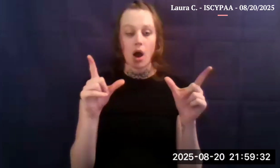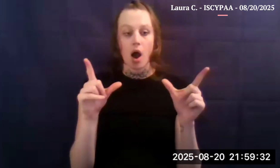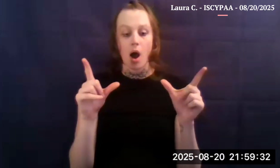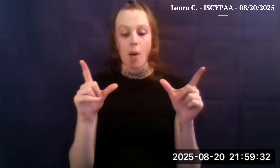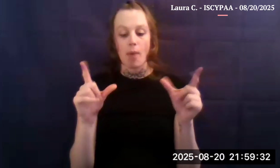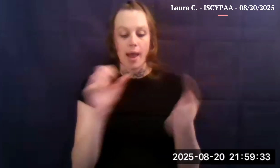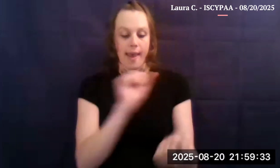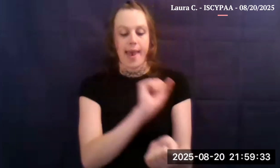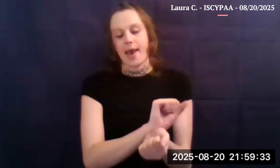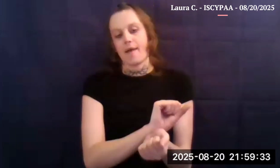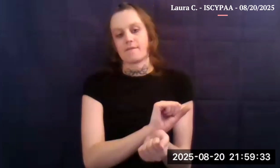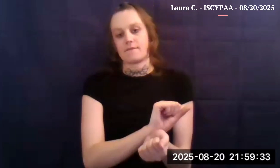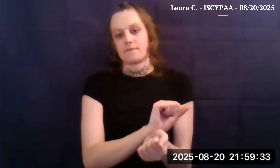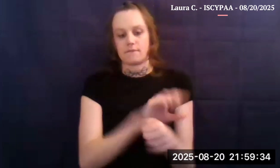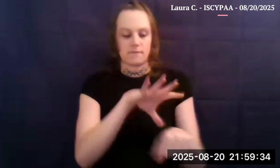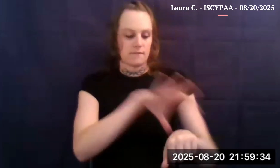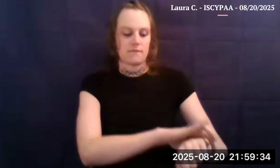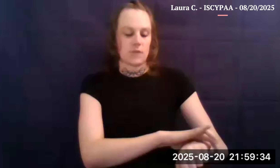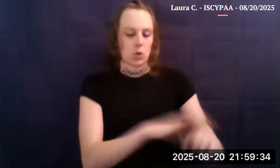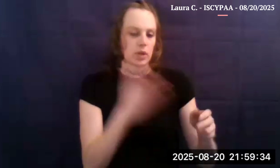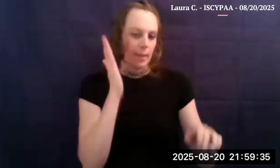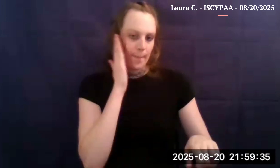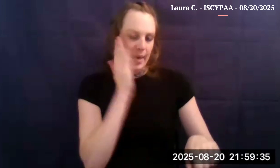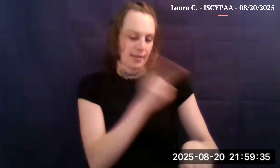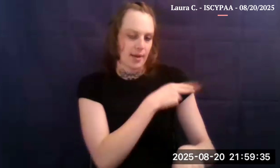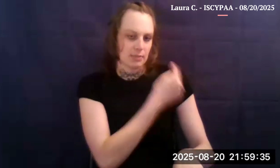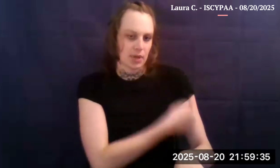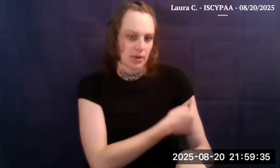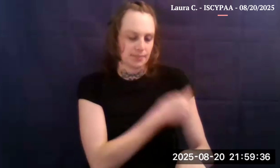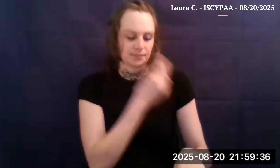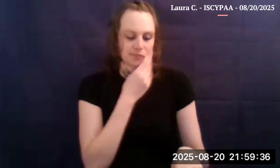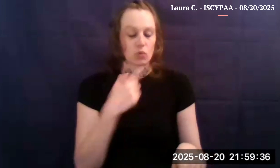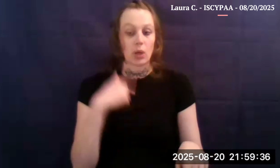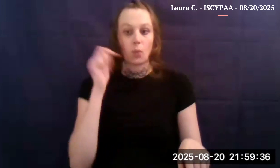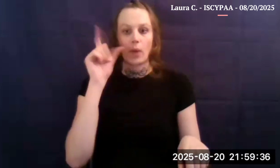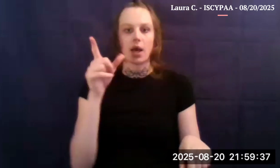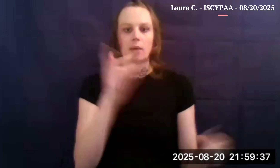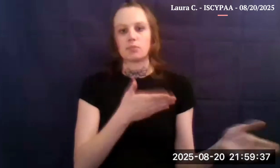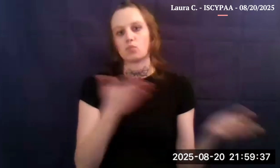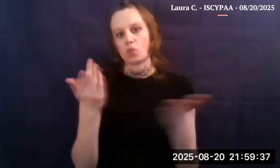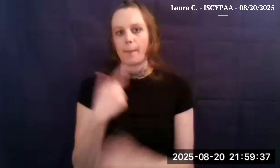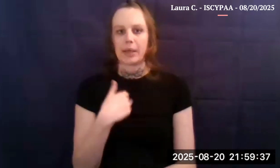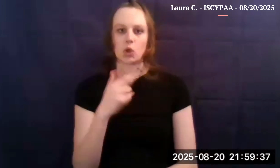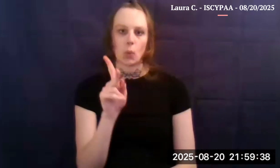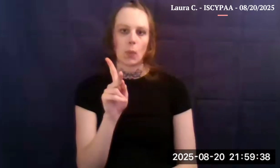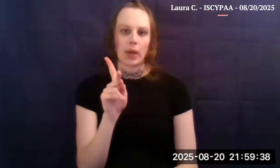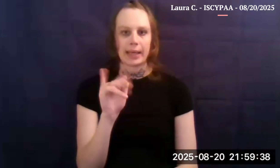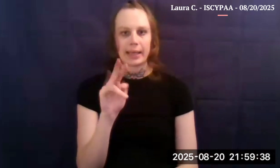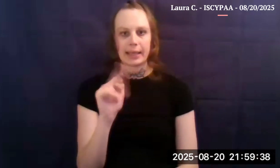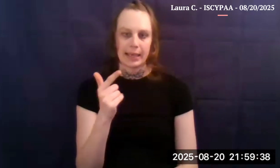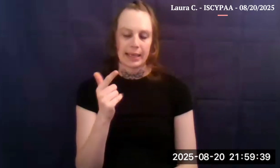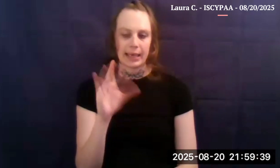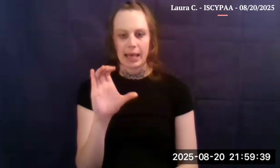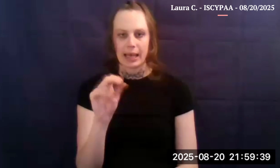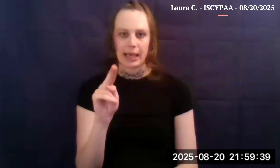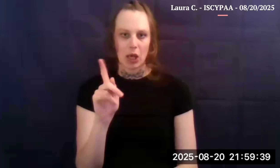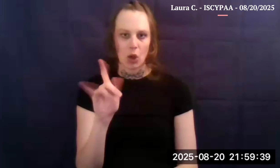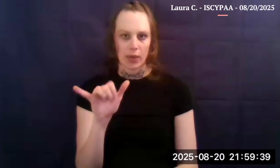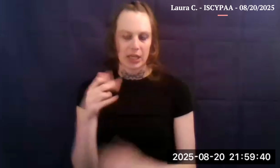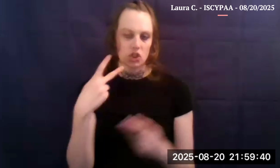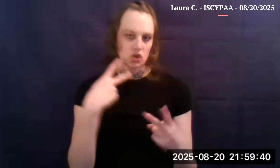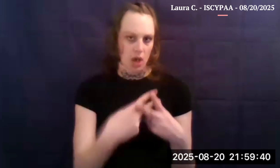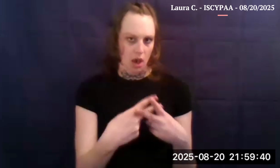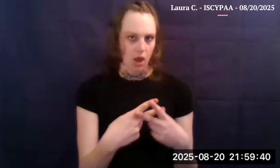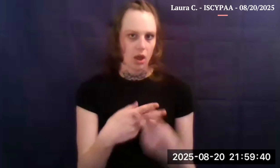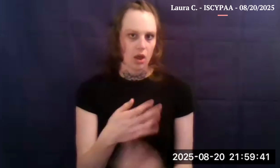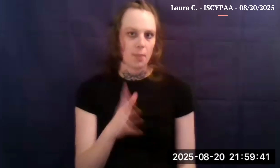So I got up, the doctors cleared me, they took me right to the paddy wagon, took me to Kane County Jail. And